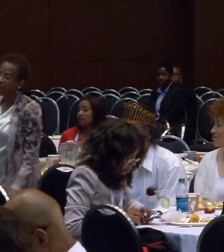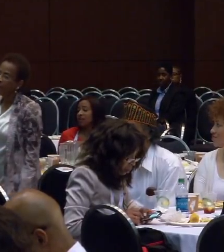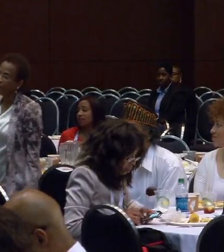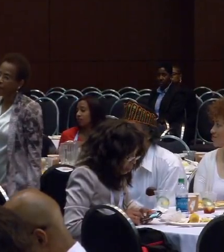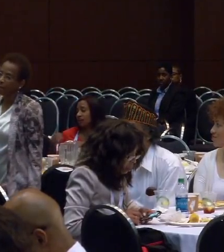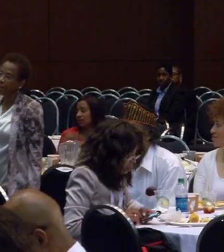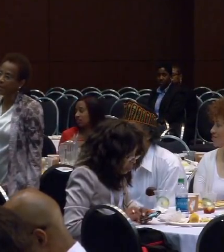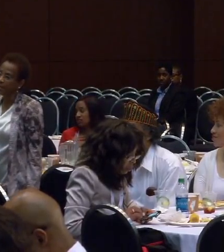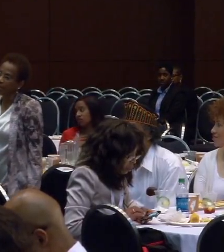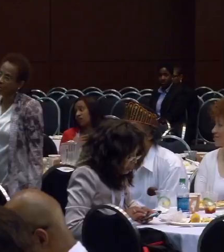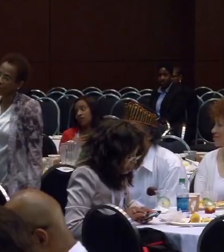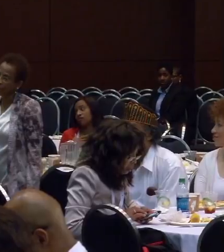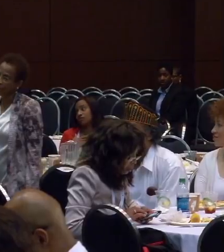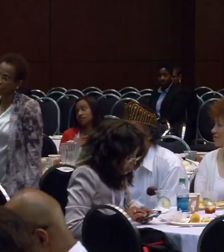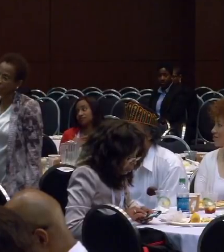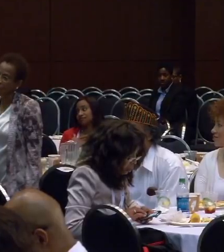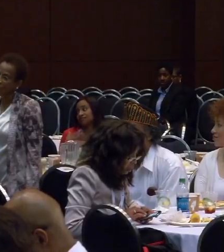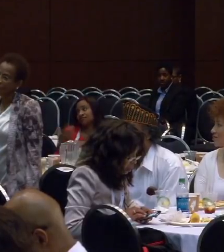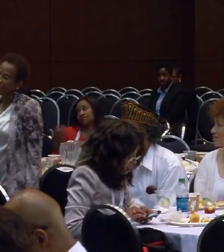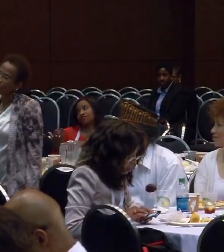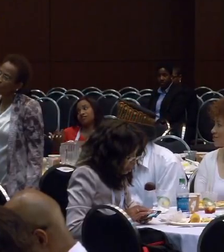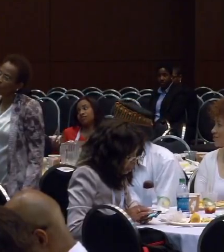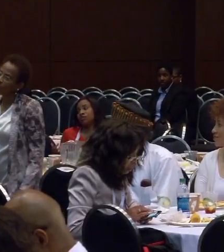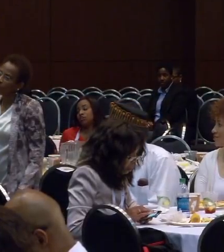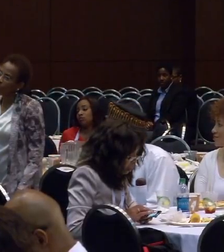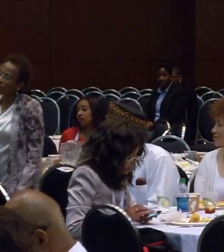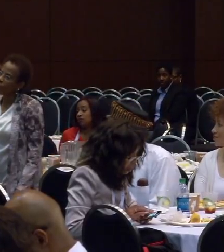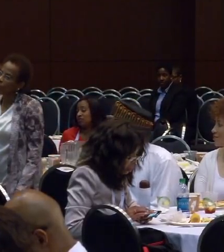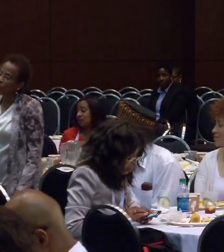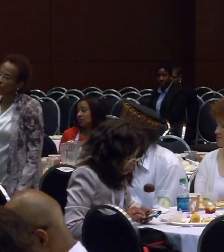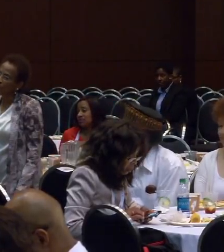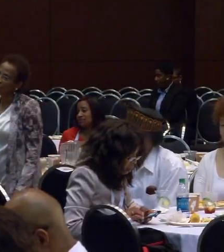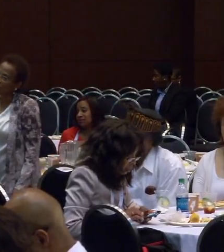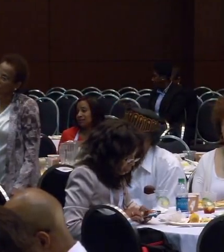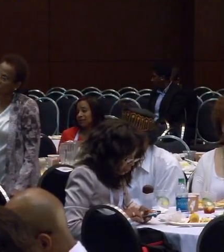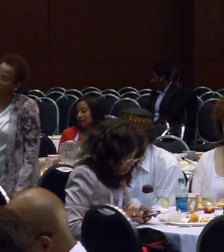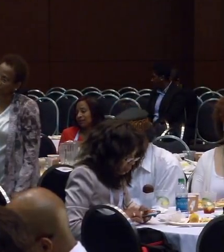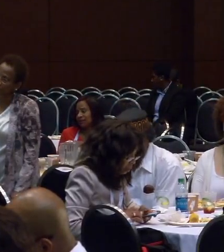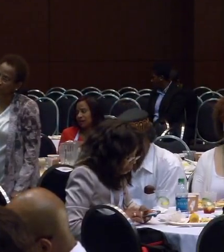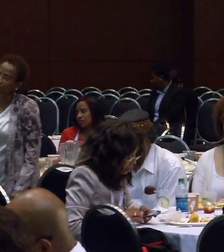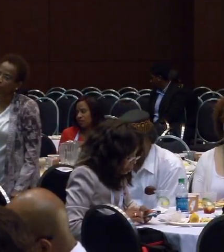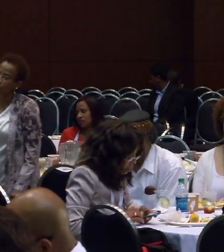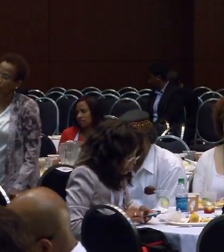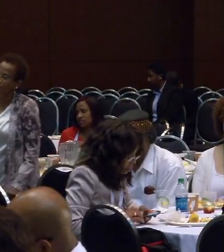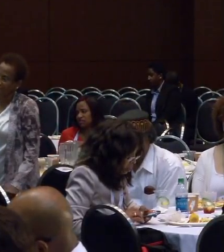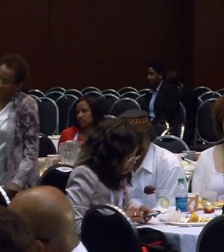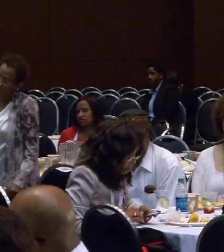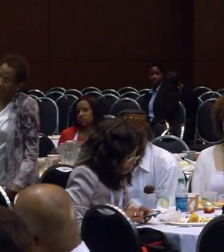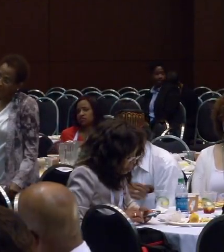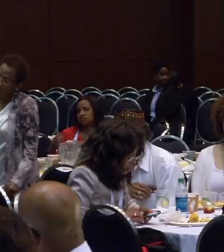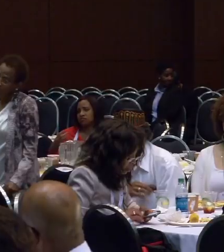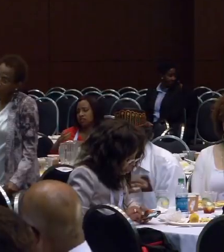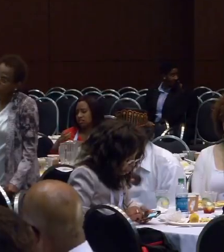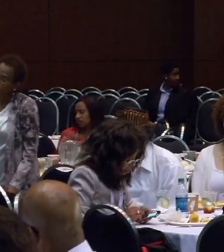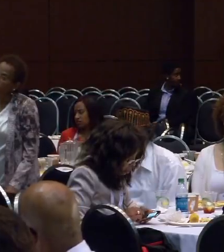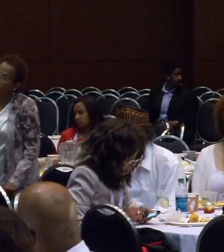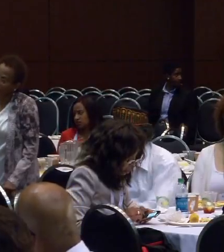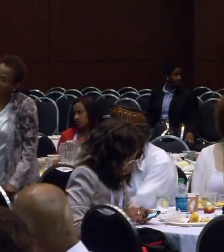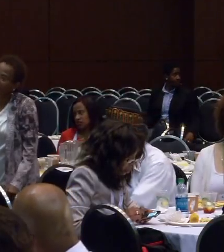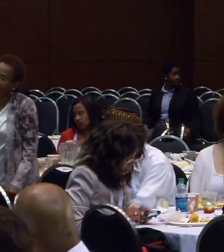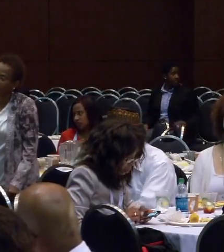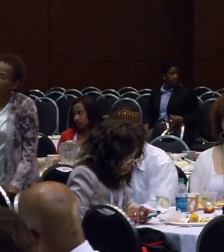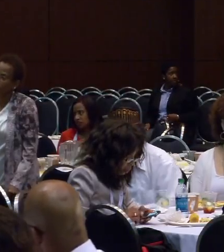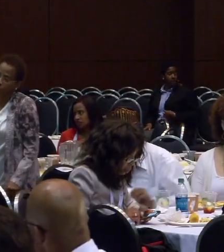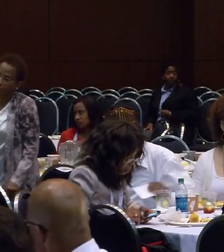you heal families on television. So I'm wondering what you would suggest if you want to work